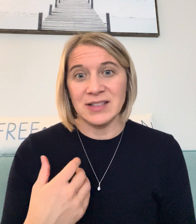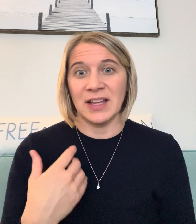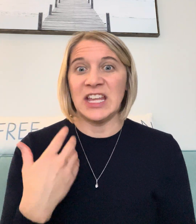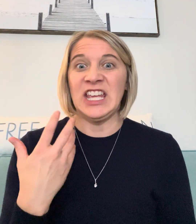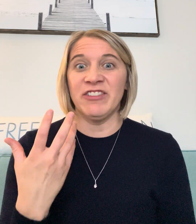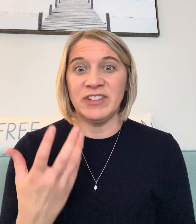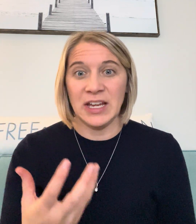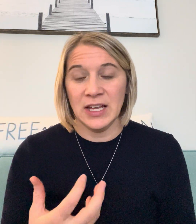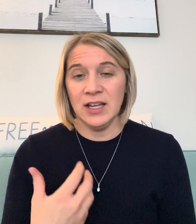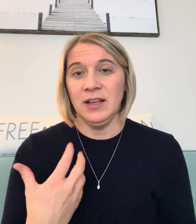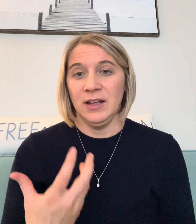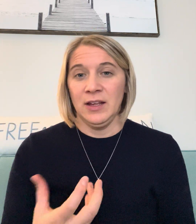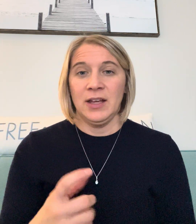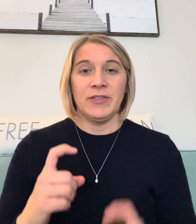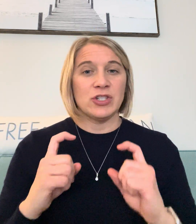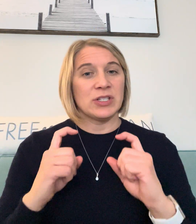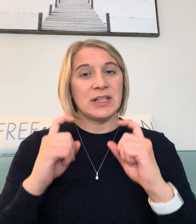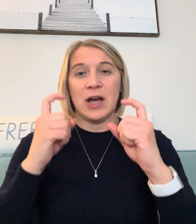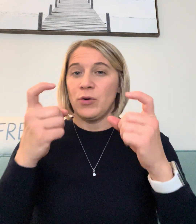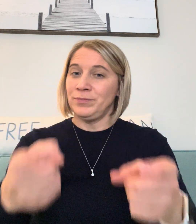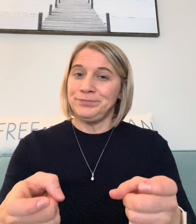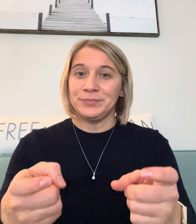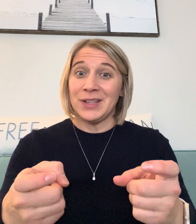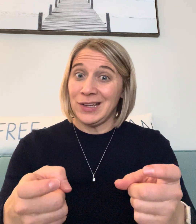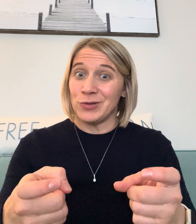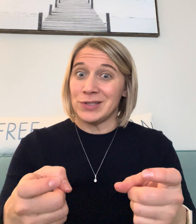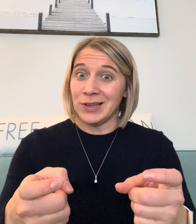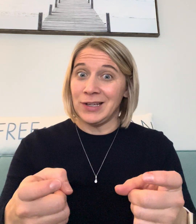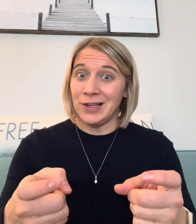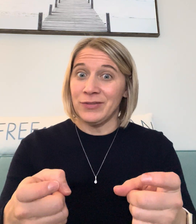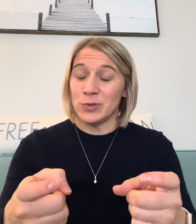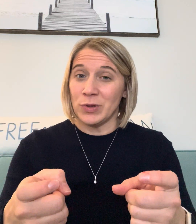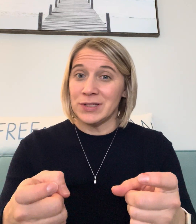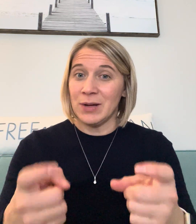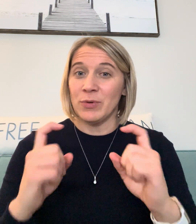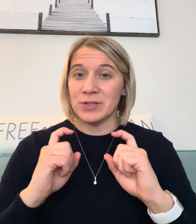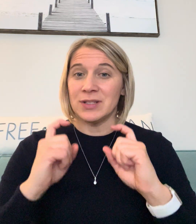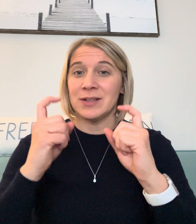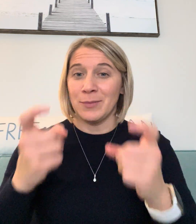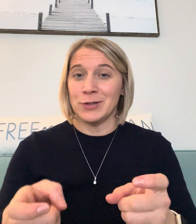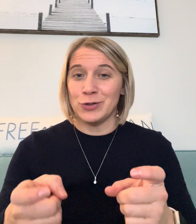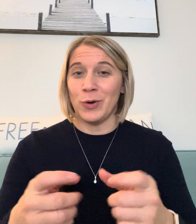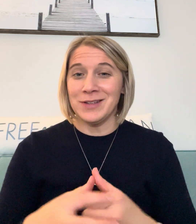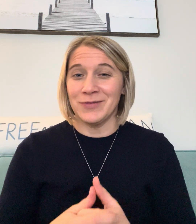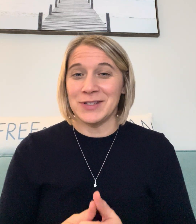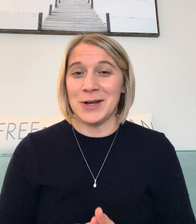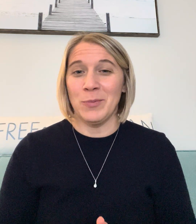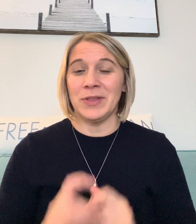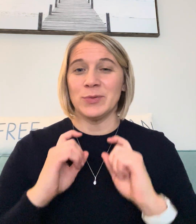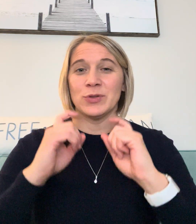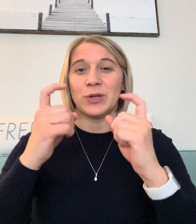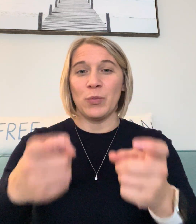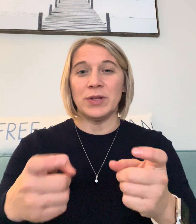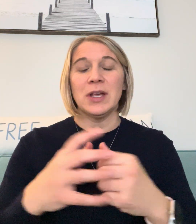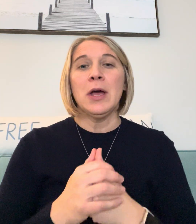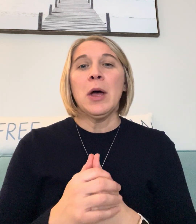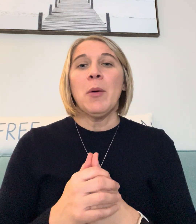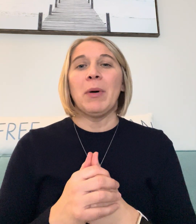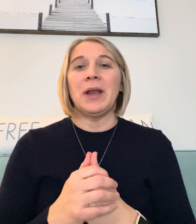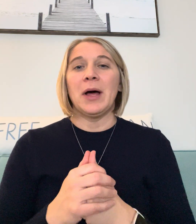like gifting. If it's just a noun, interestingly enough, it's 1 time. Most of the time it's twice if it's a noun, but this one's only once. But if